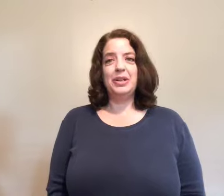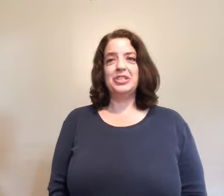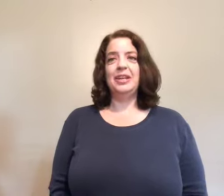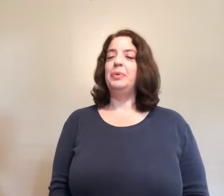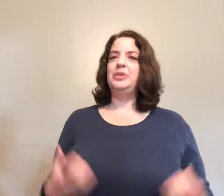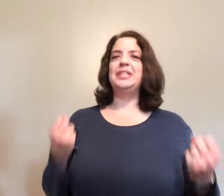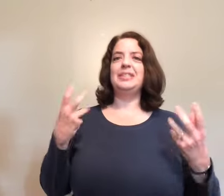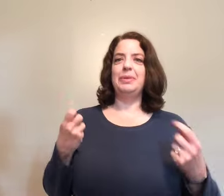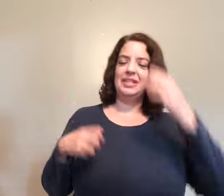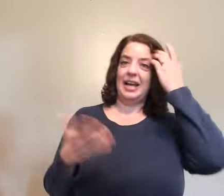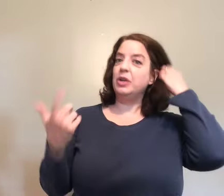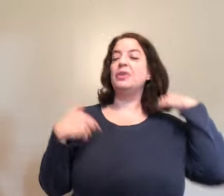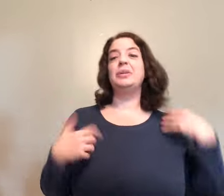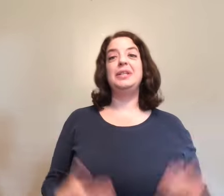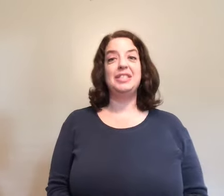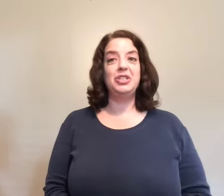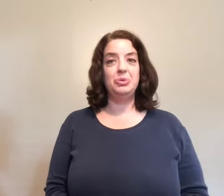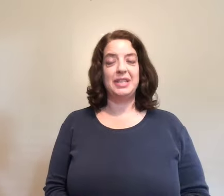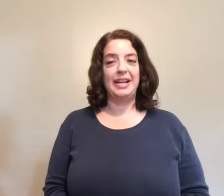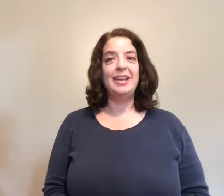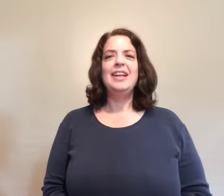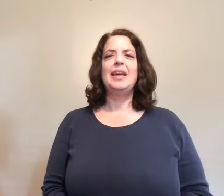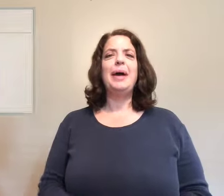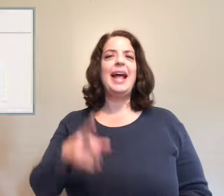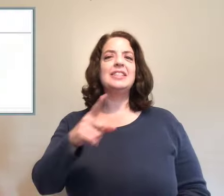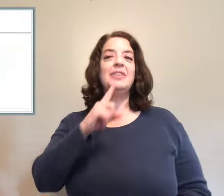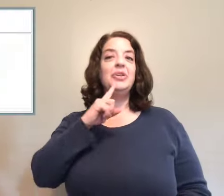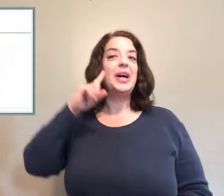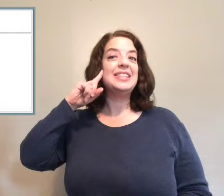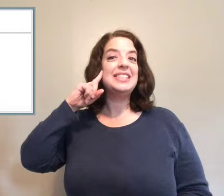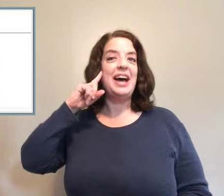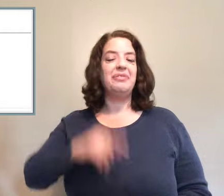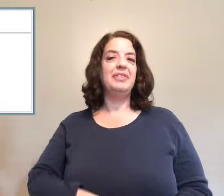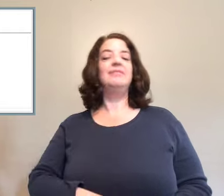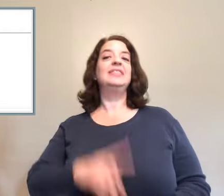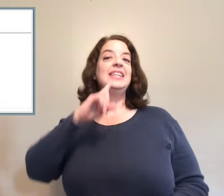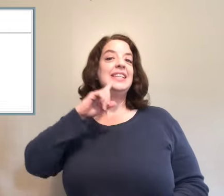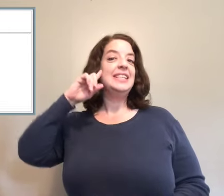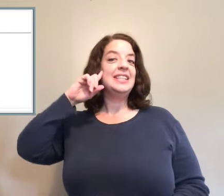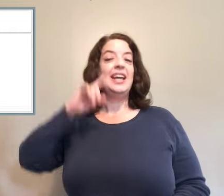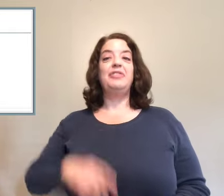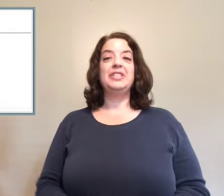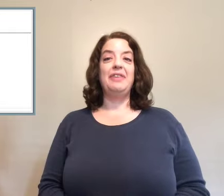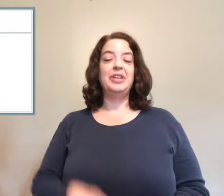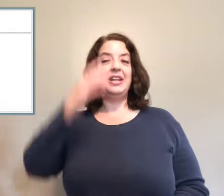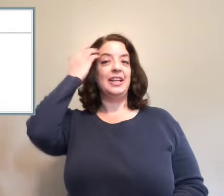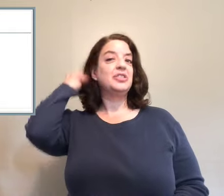question when you see somebody signing, or if somebody sees you signing, they might ask if you are deaf, if you're deaf or hearing. So the